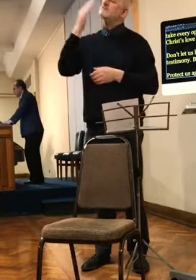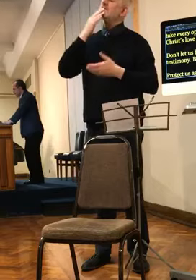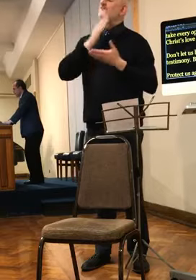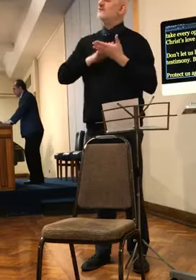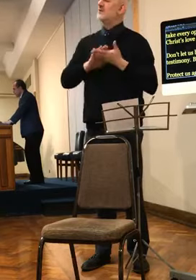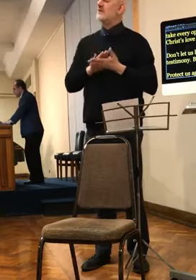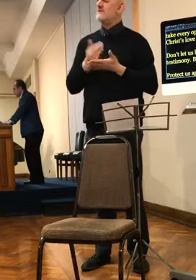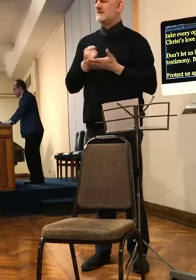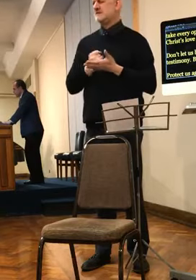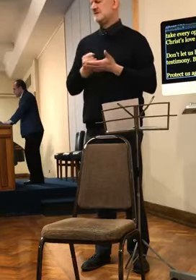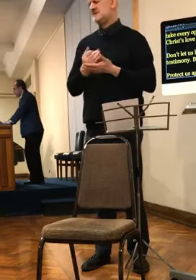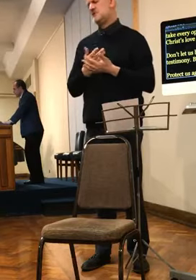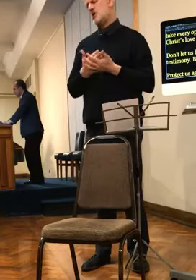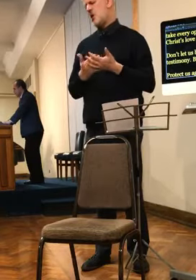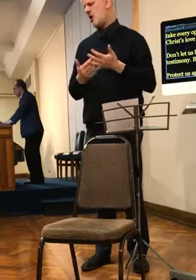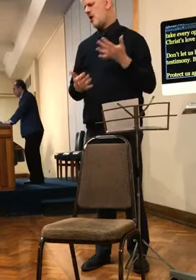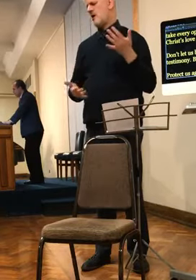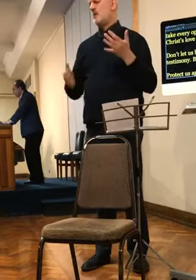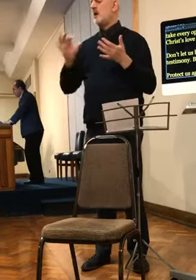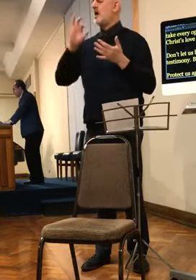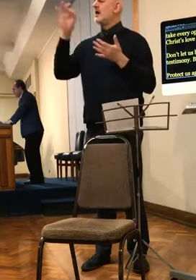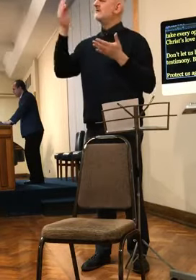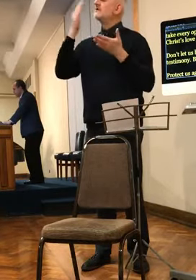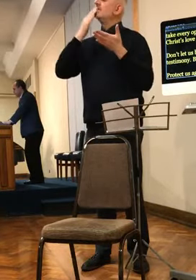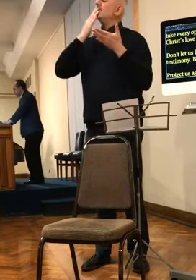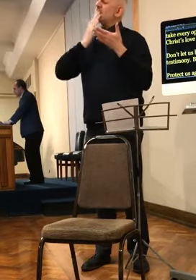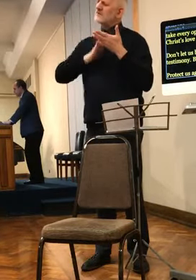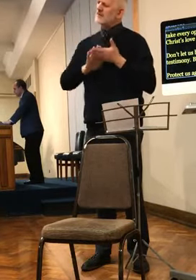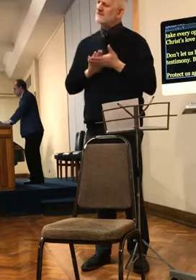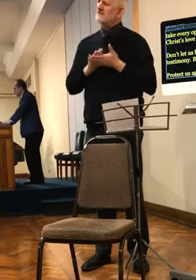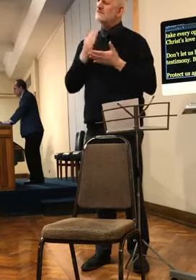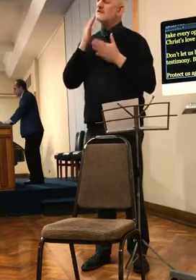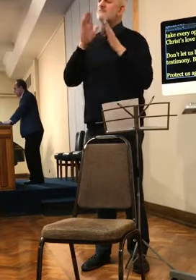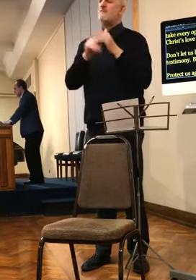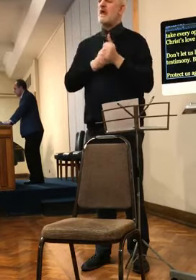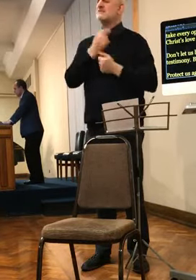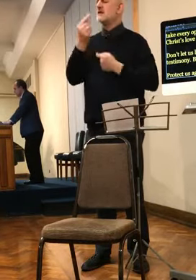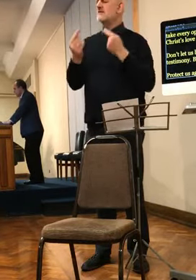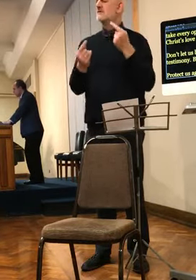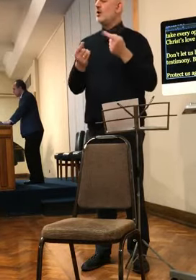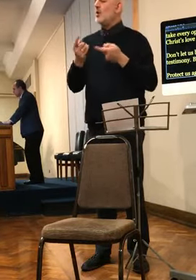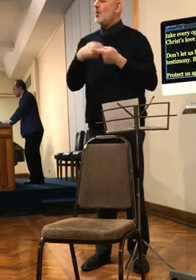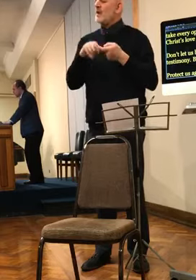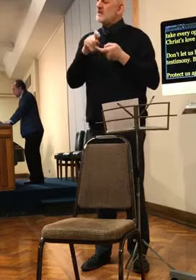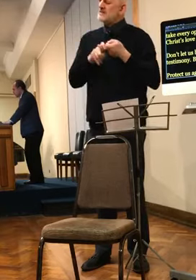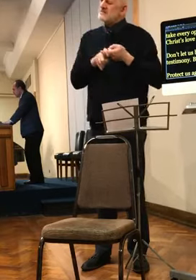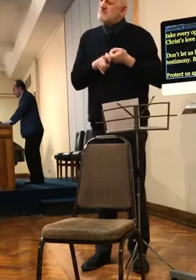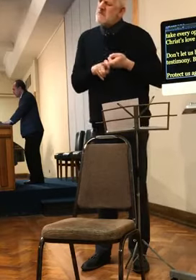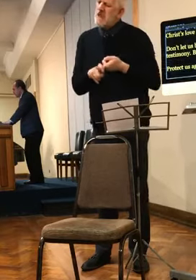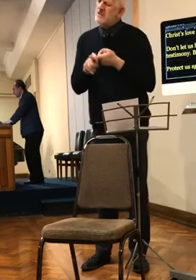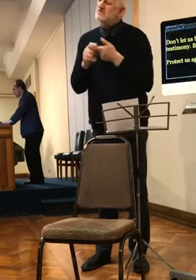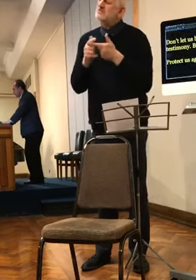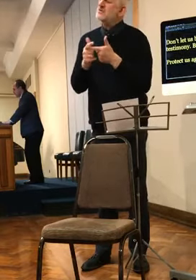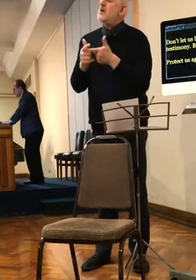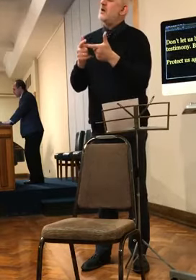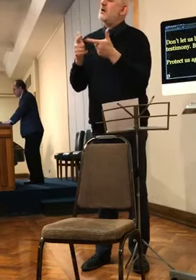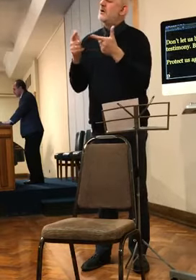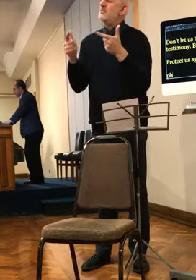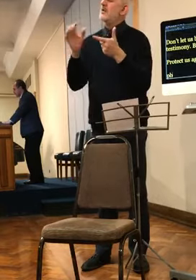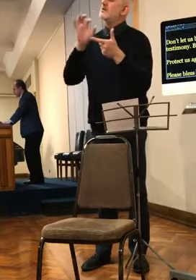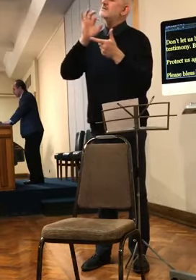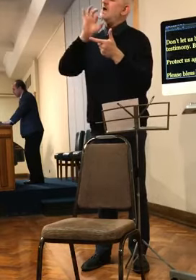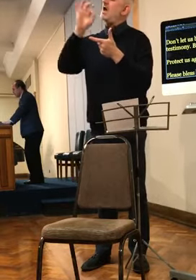our sins and trespasses. Bless every one of us. We are so dependent. Fill us with the power of the Holy